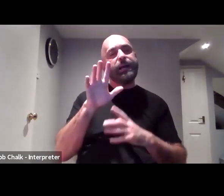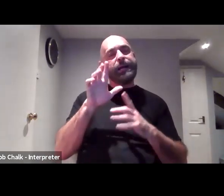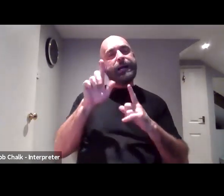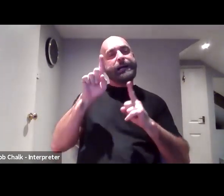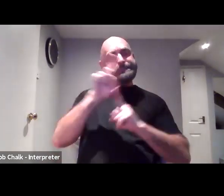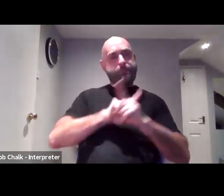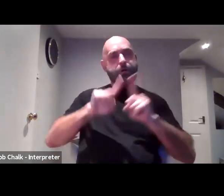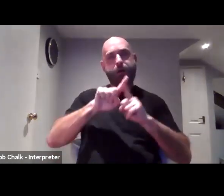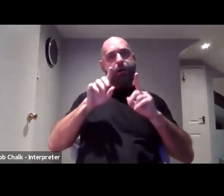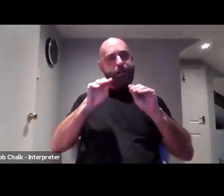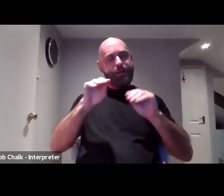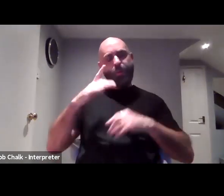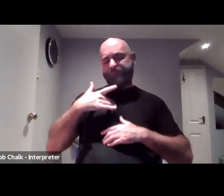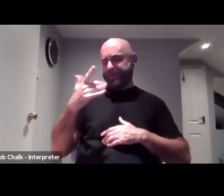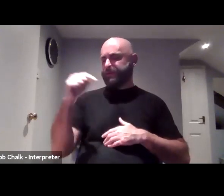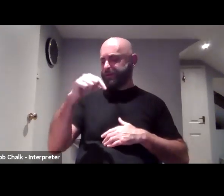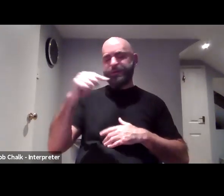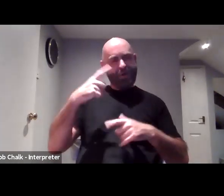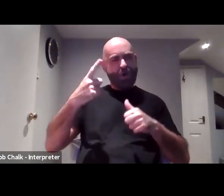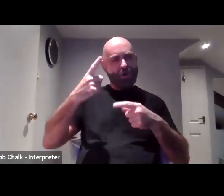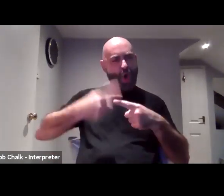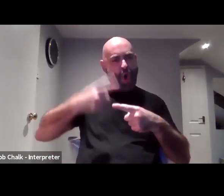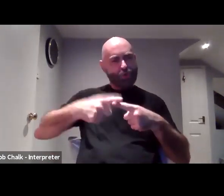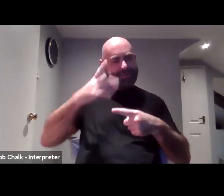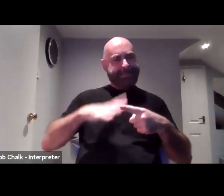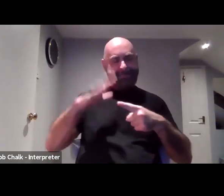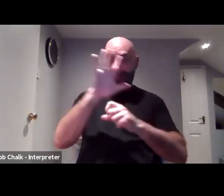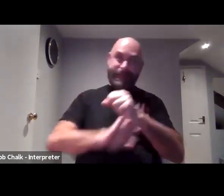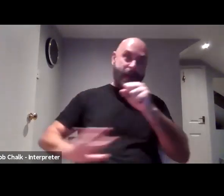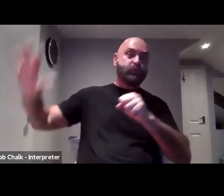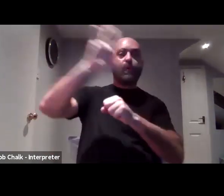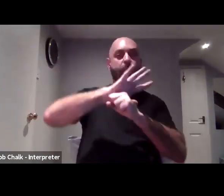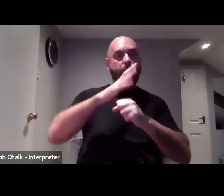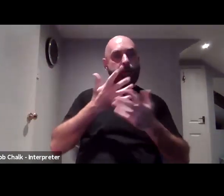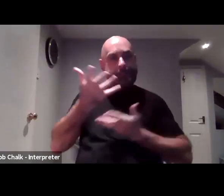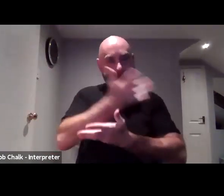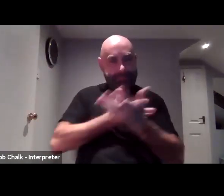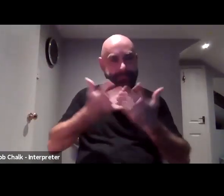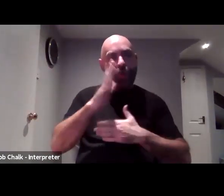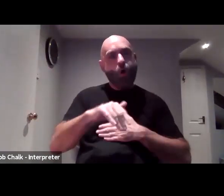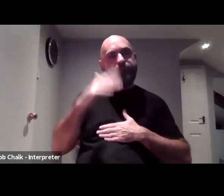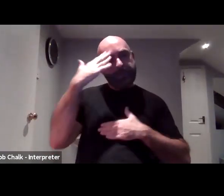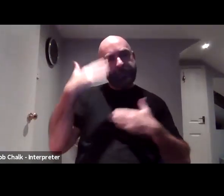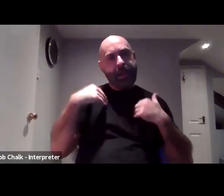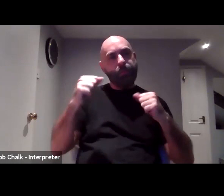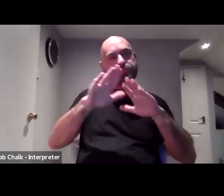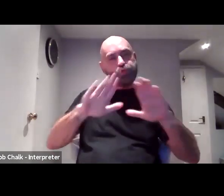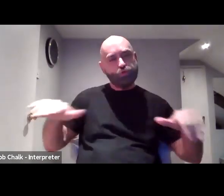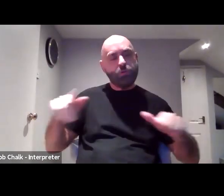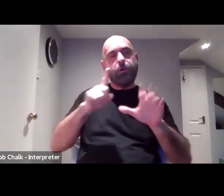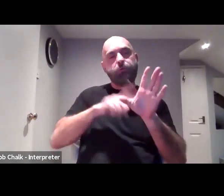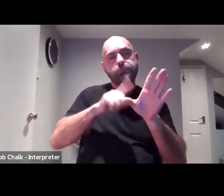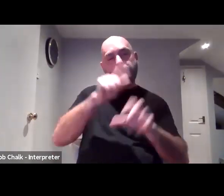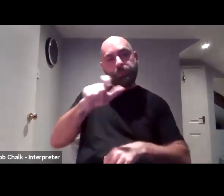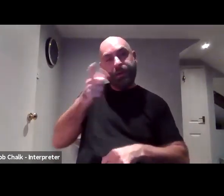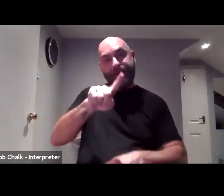because we feel there is an urgent need for a national discussion around the mental health of children, young people, and